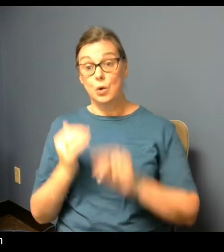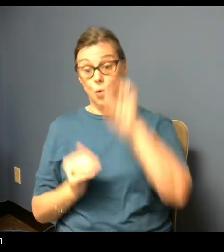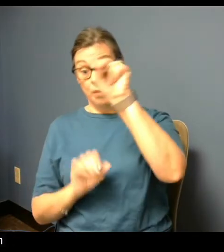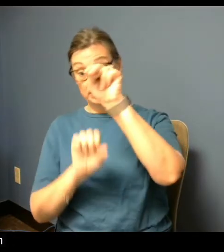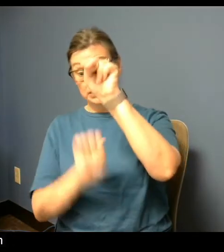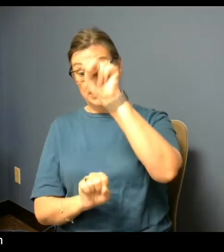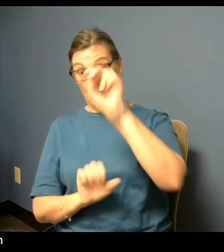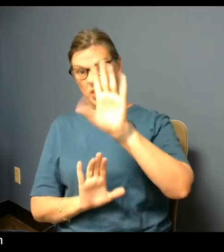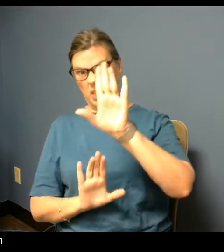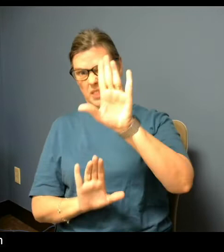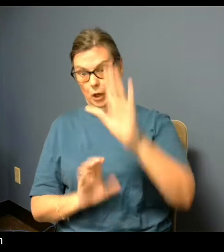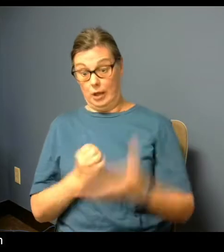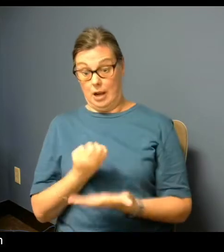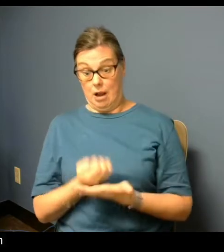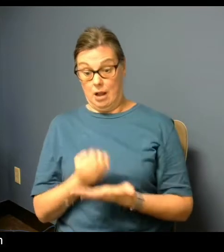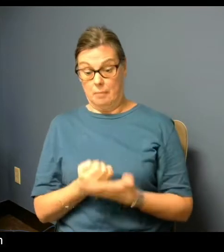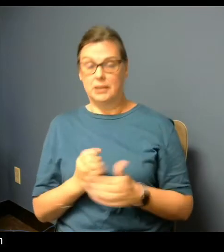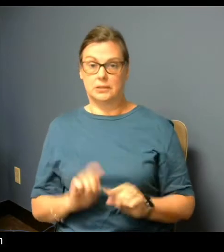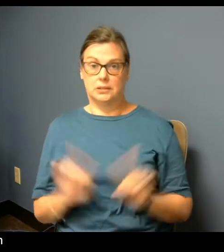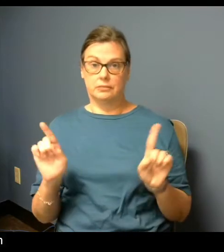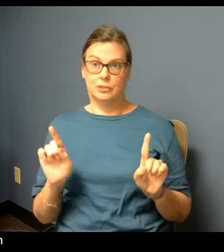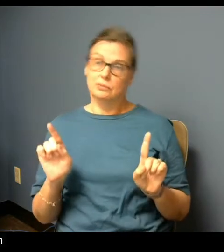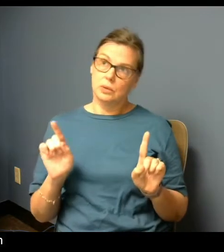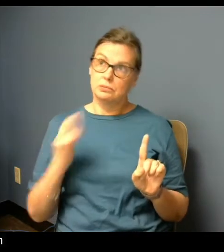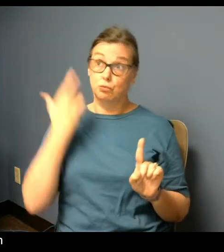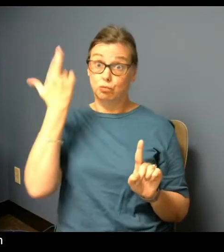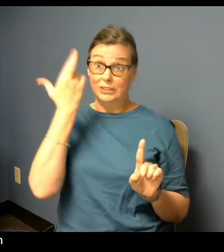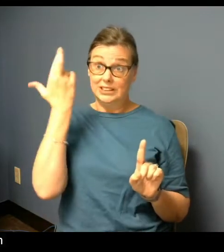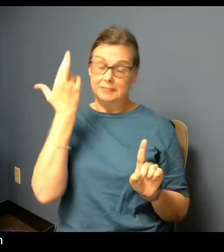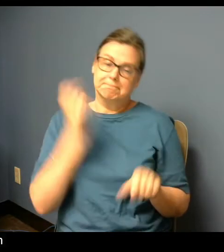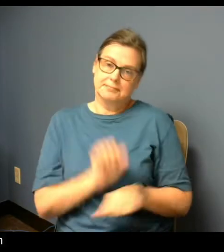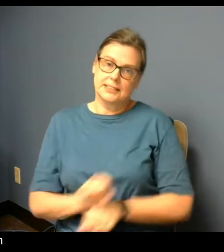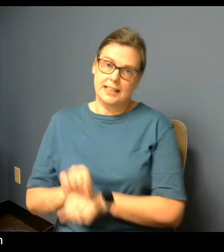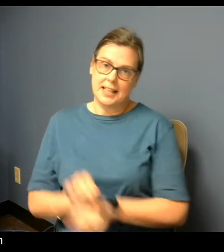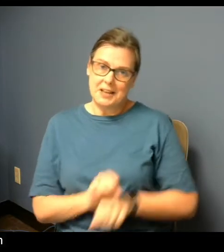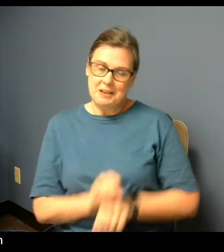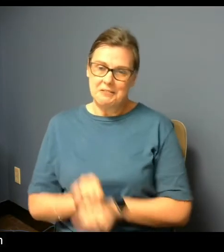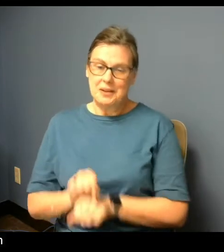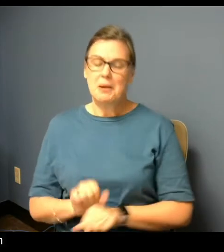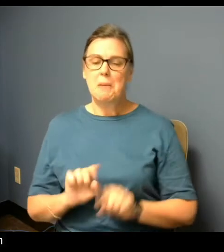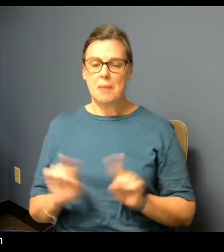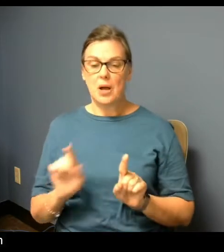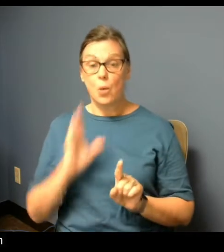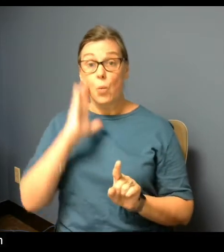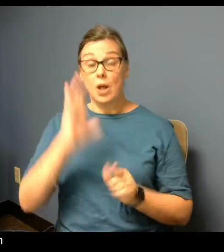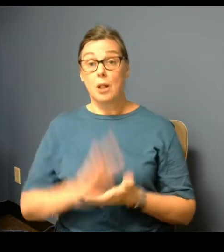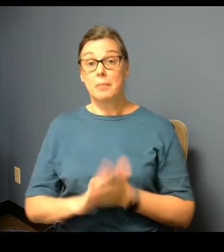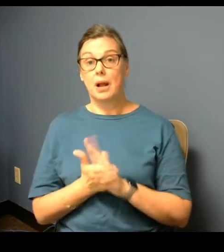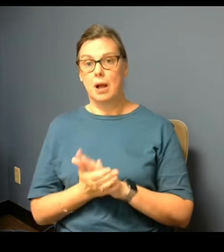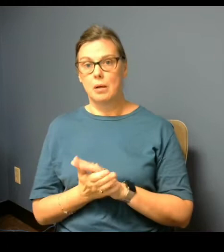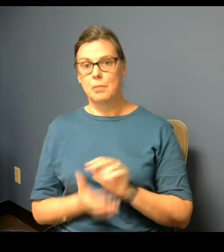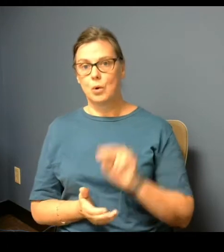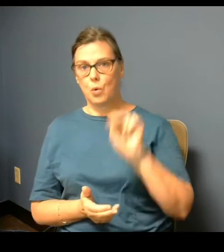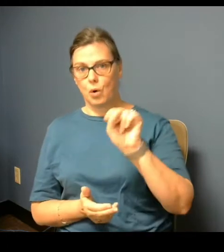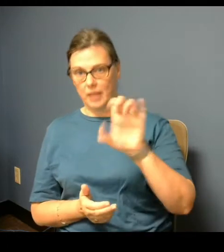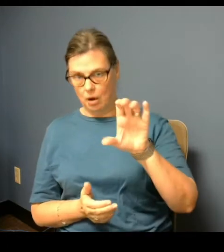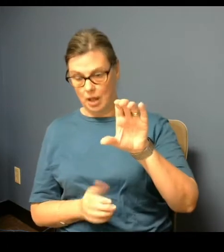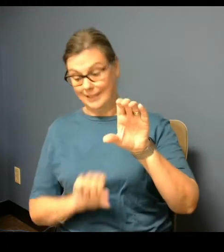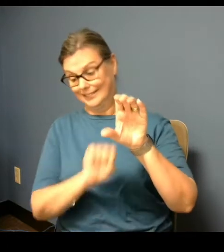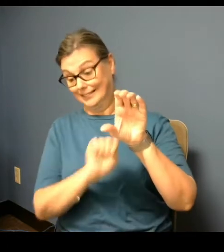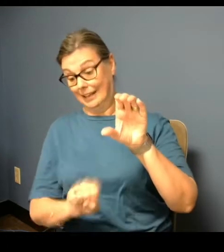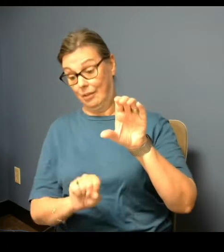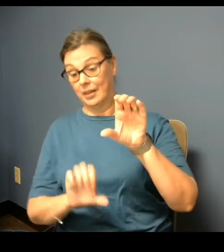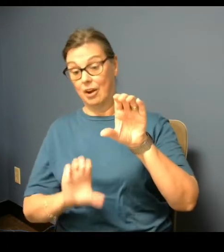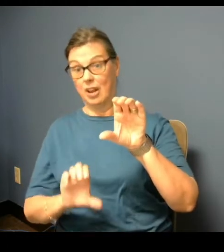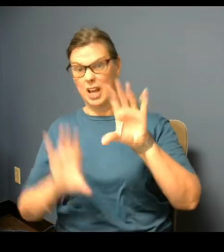and due largely to slavery. So it will split and become North and South Carolina. But